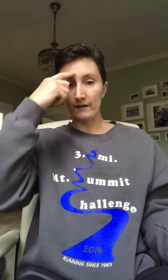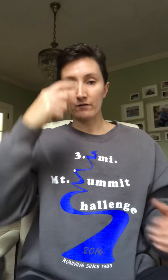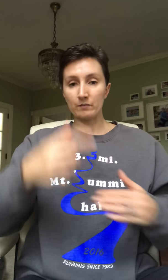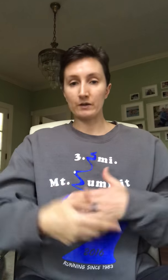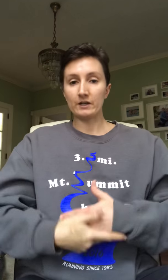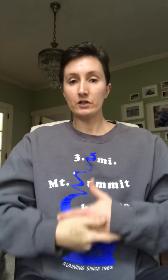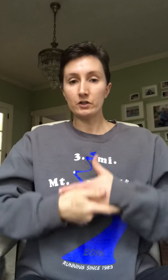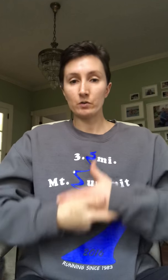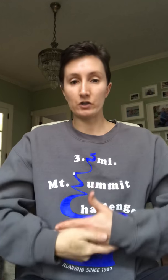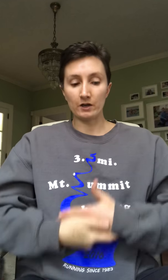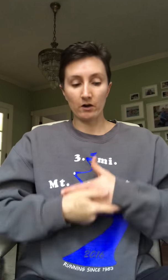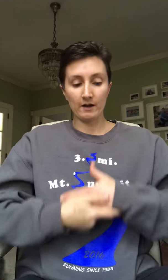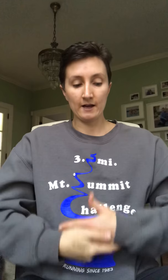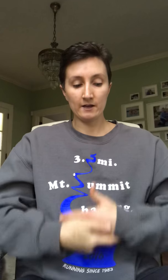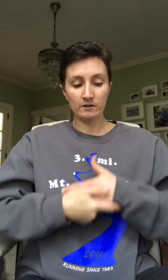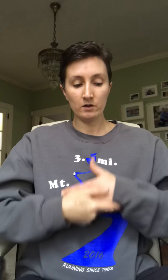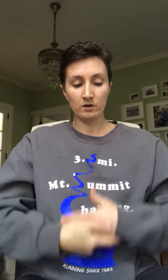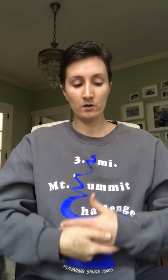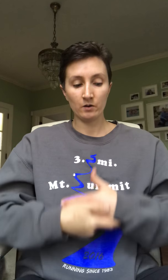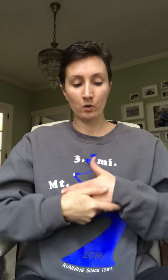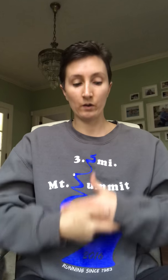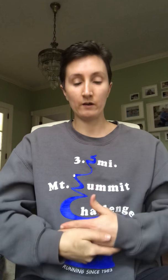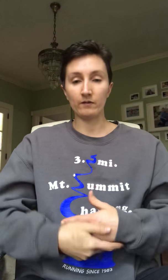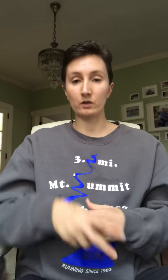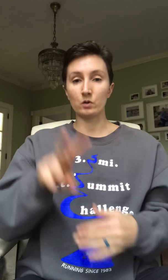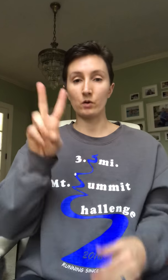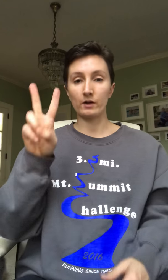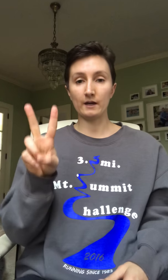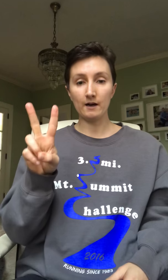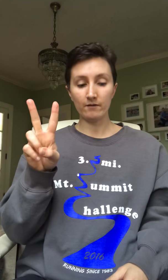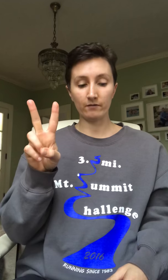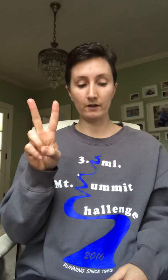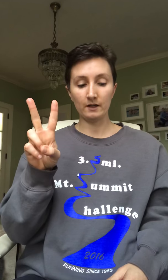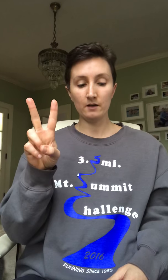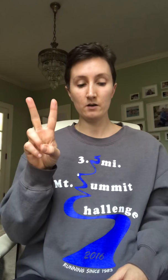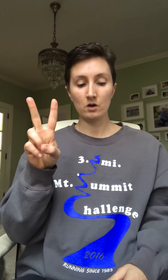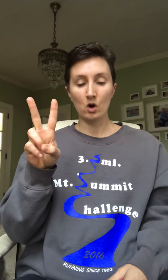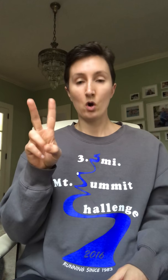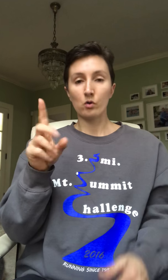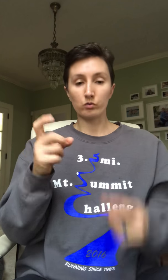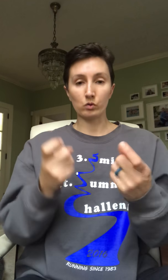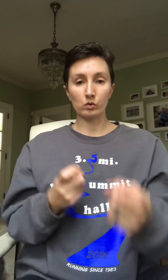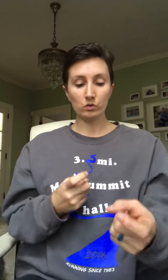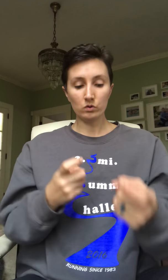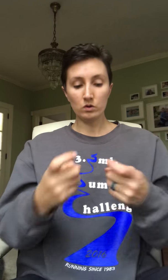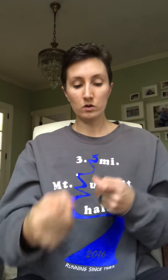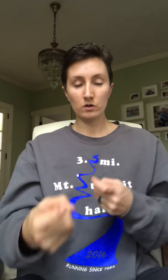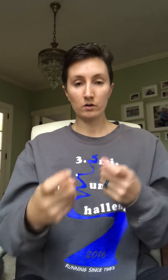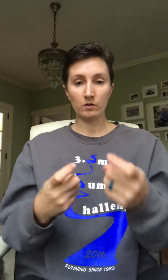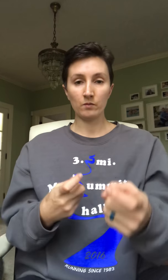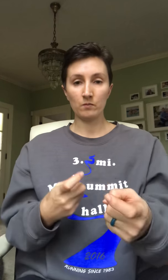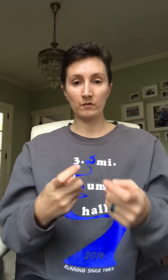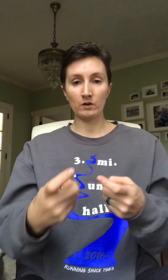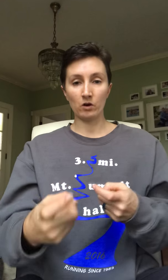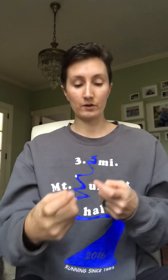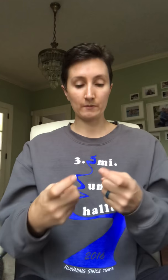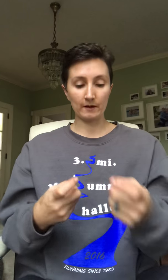for British, we shake our hand. Queen Victoria, V. Rule, moving the R's back and